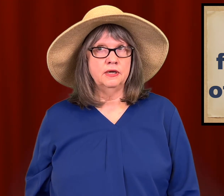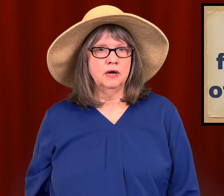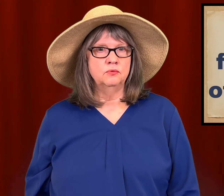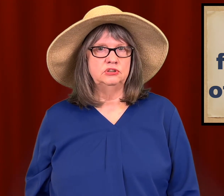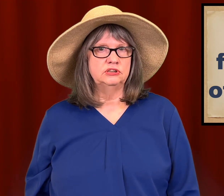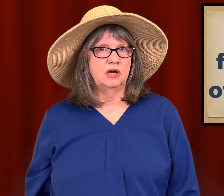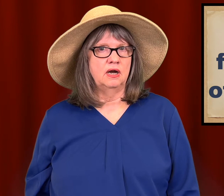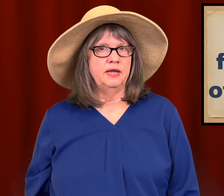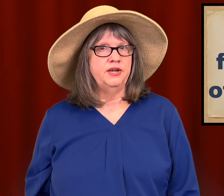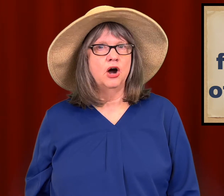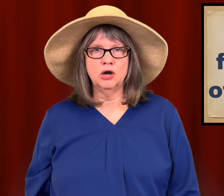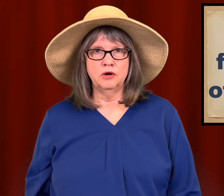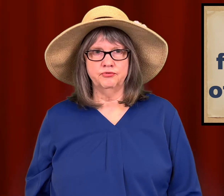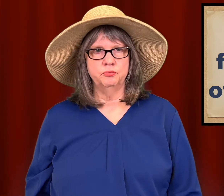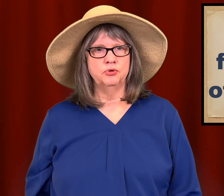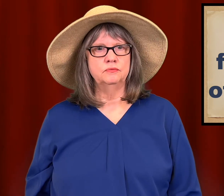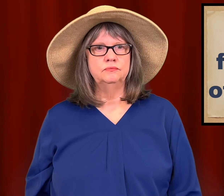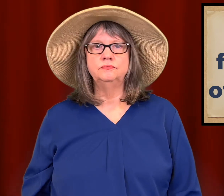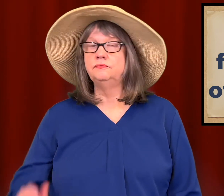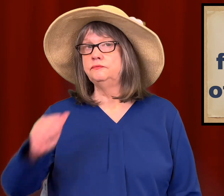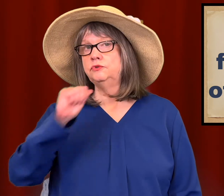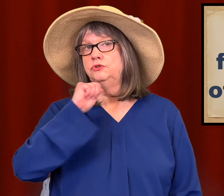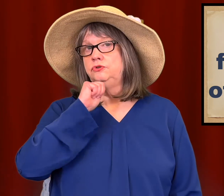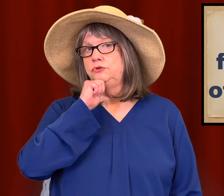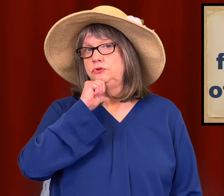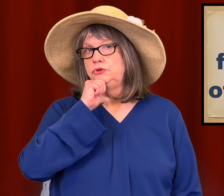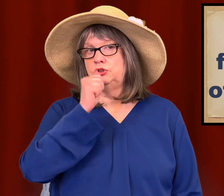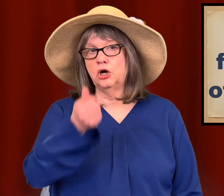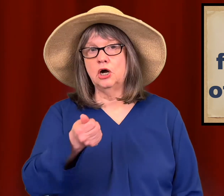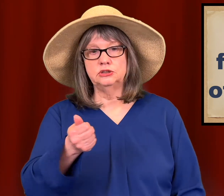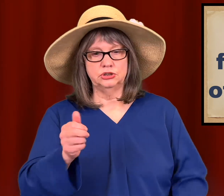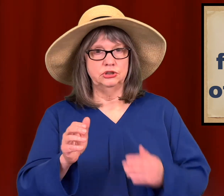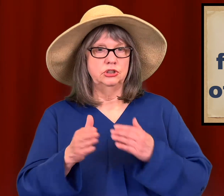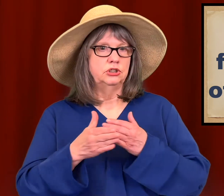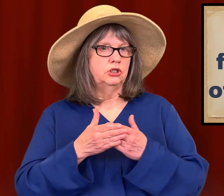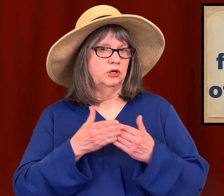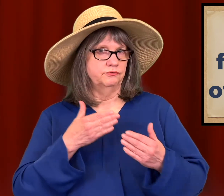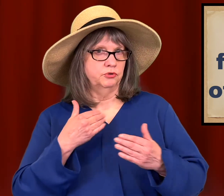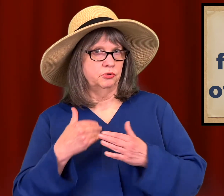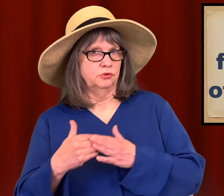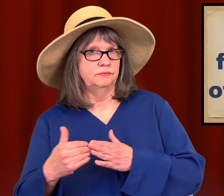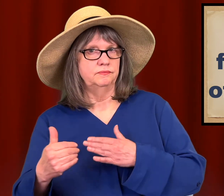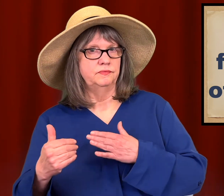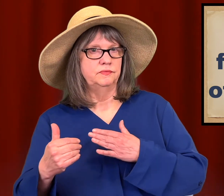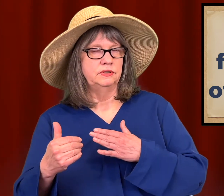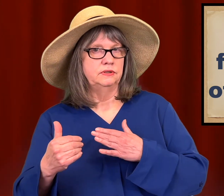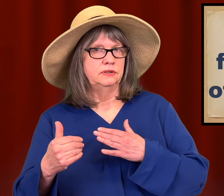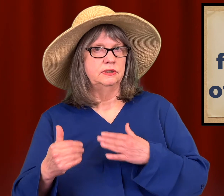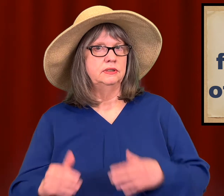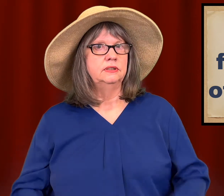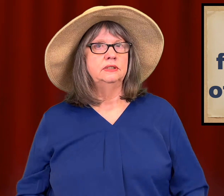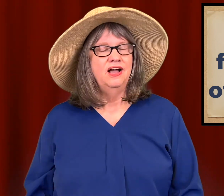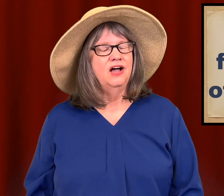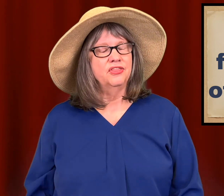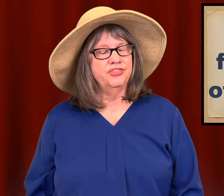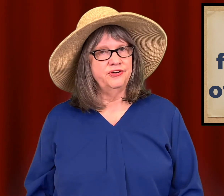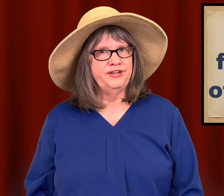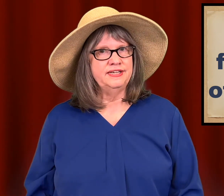I would sign not comfortable. Not comfortable. A third